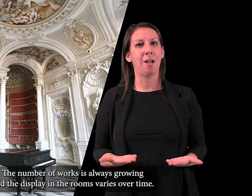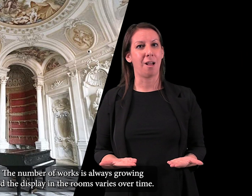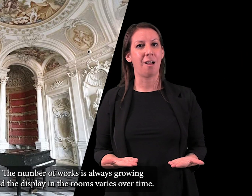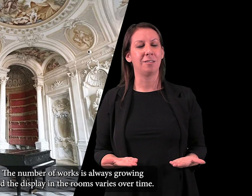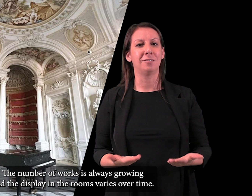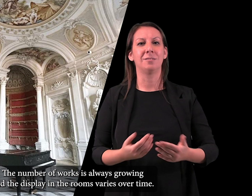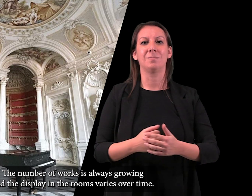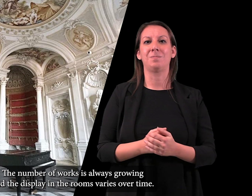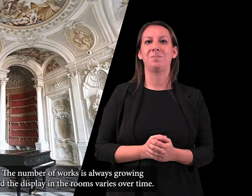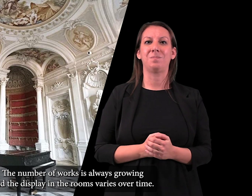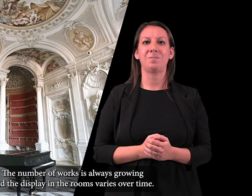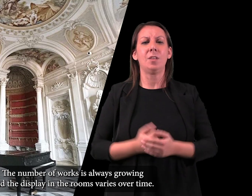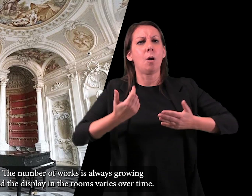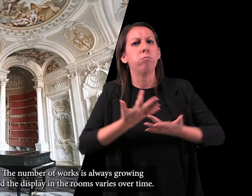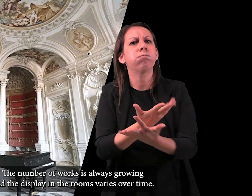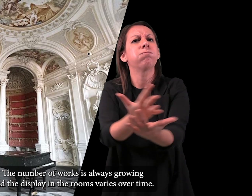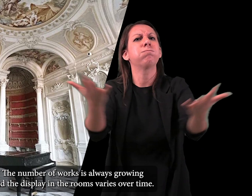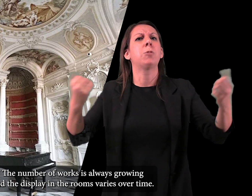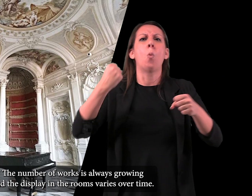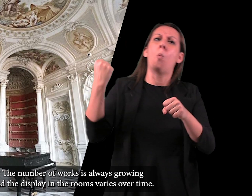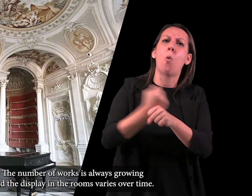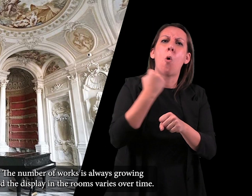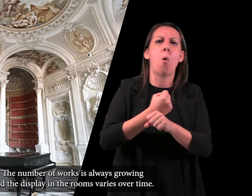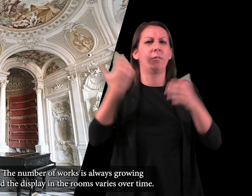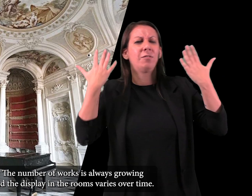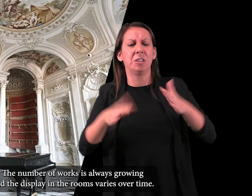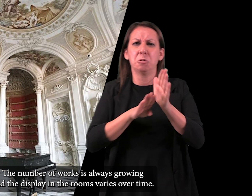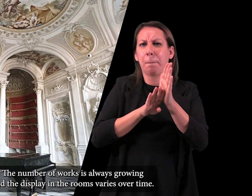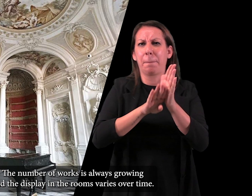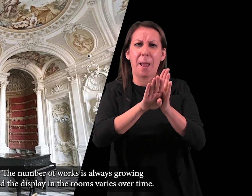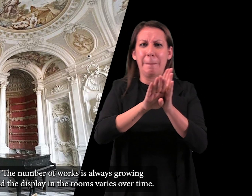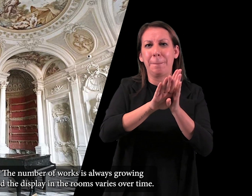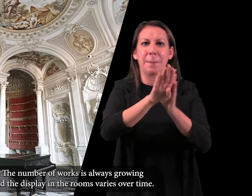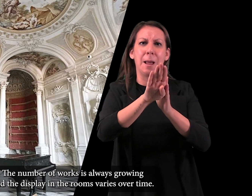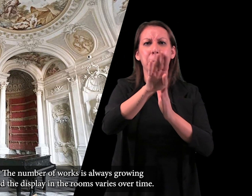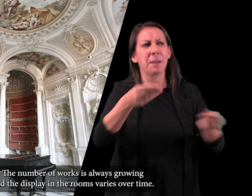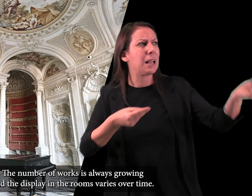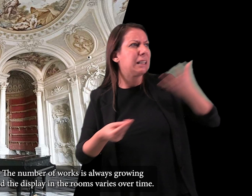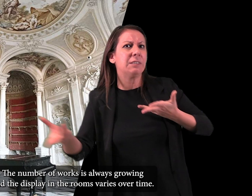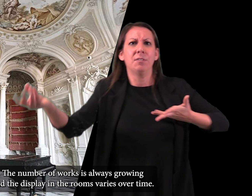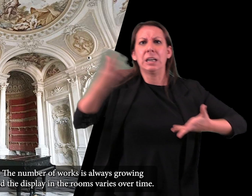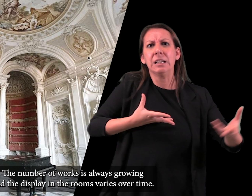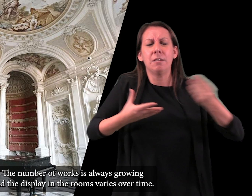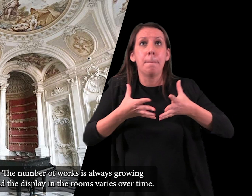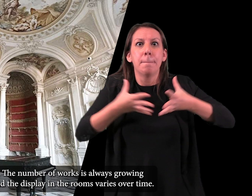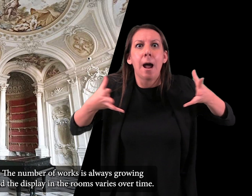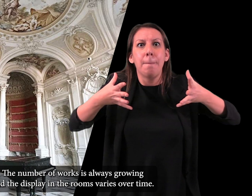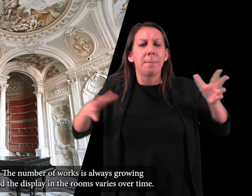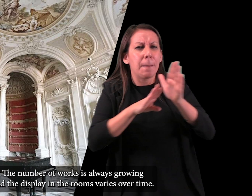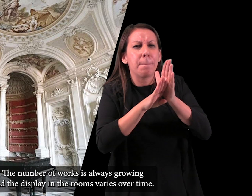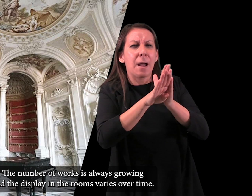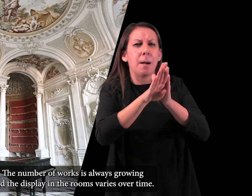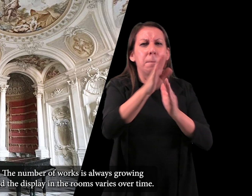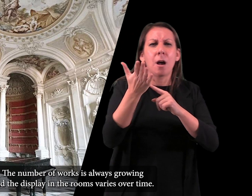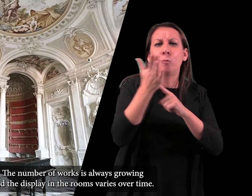The number of works is always growing, and the display in the rooms varies over time.